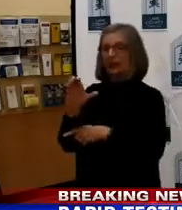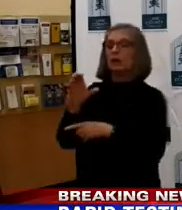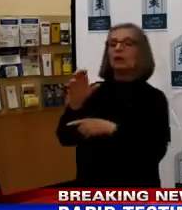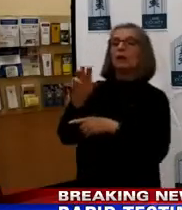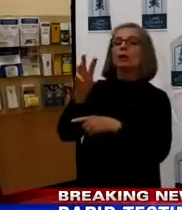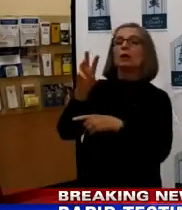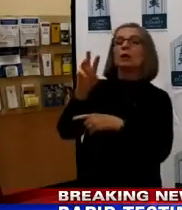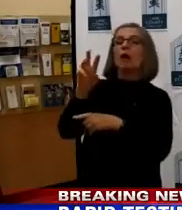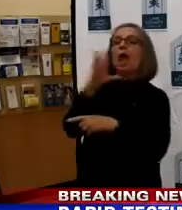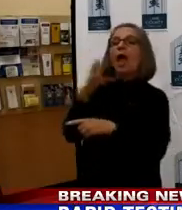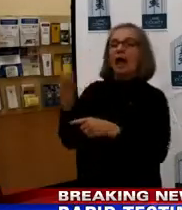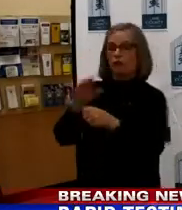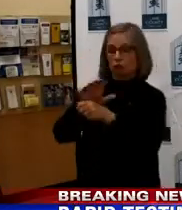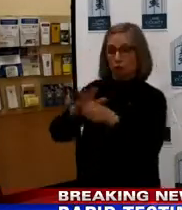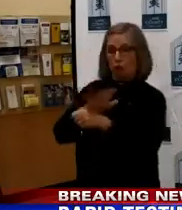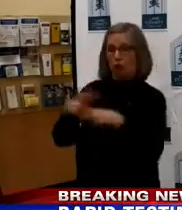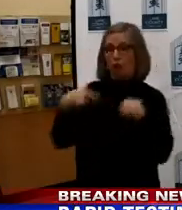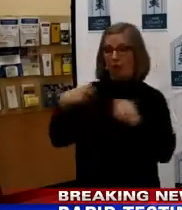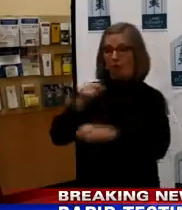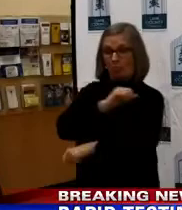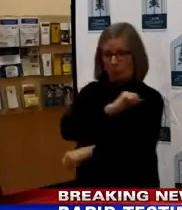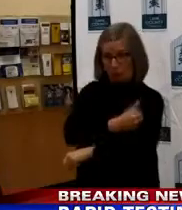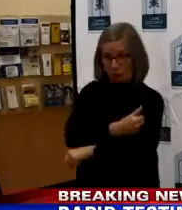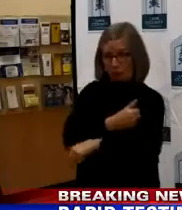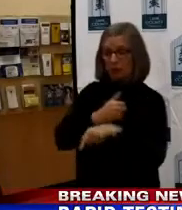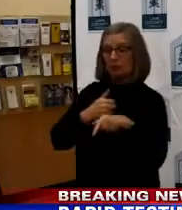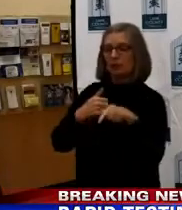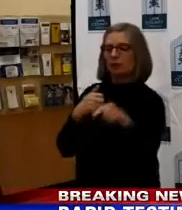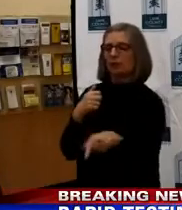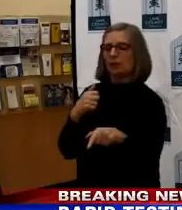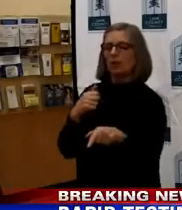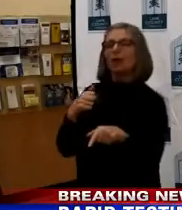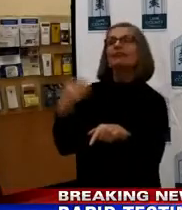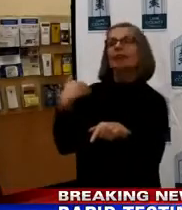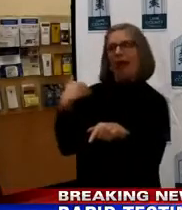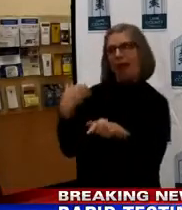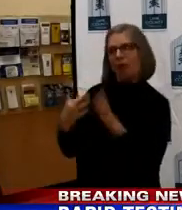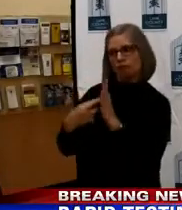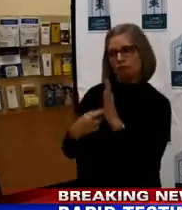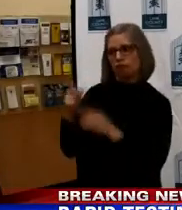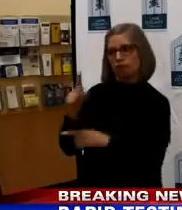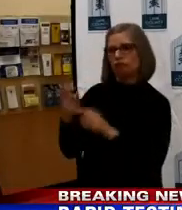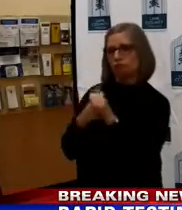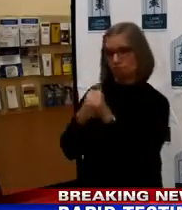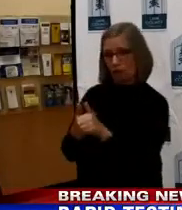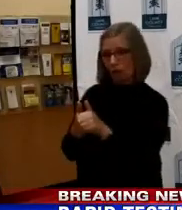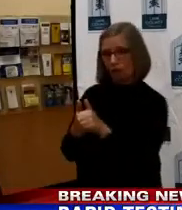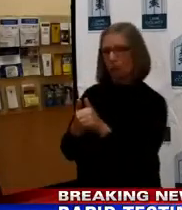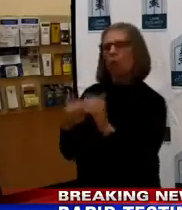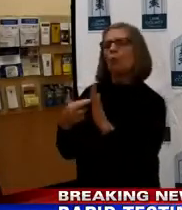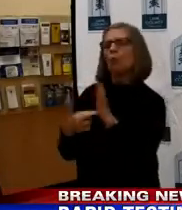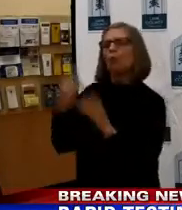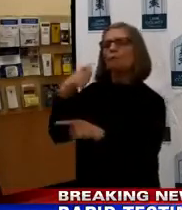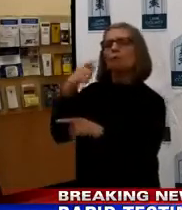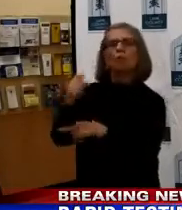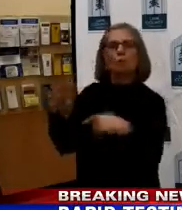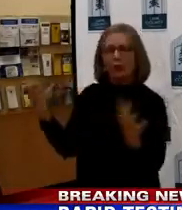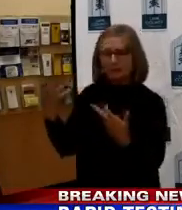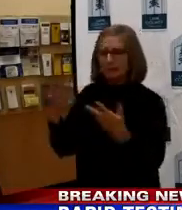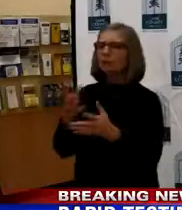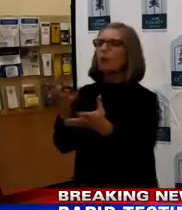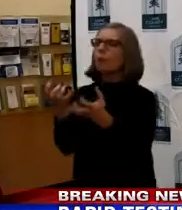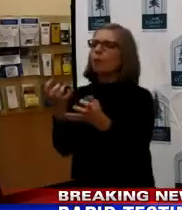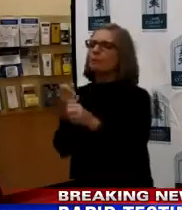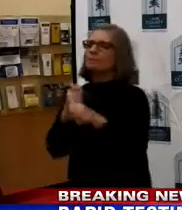testing. Those guidelines are really made in order to preserve the limited number of tests that are available nationwide.